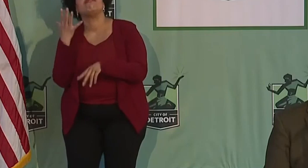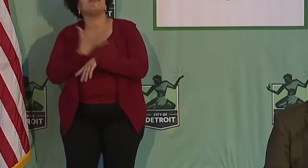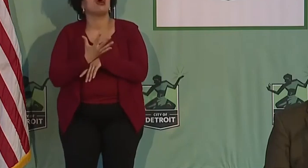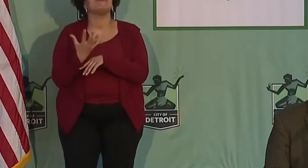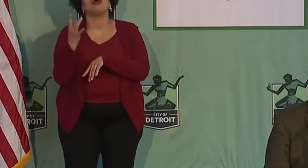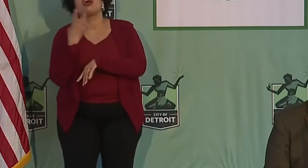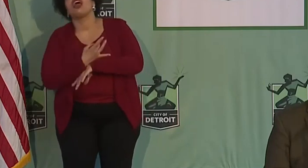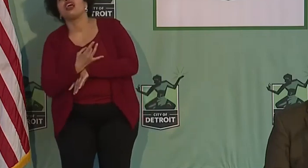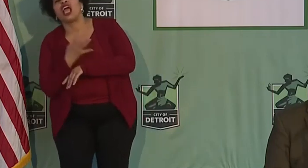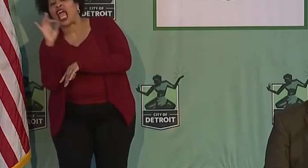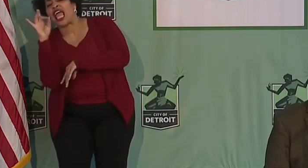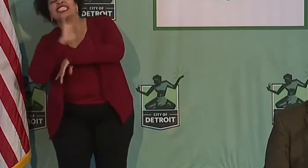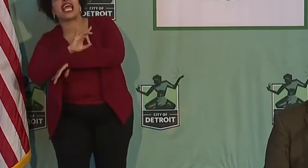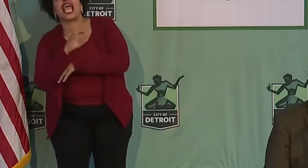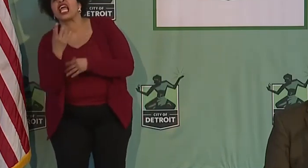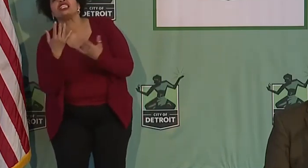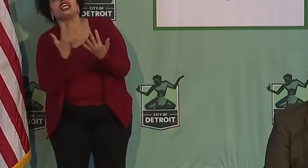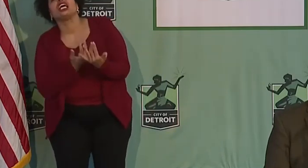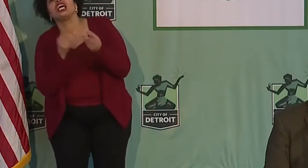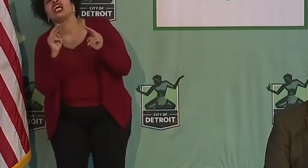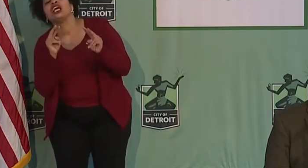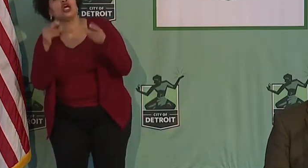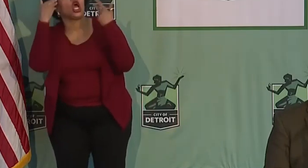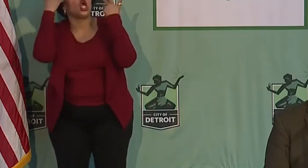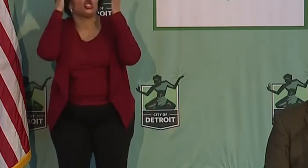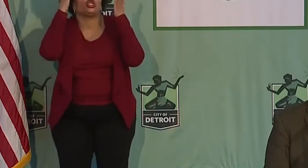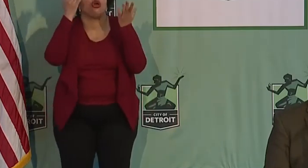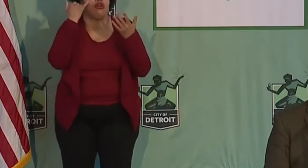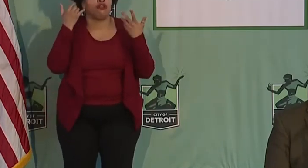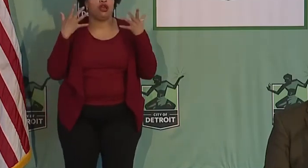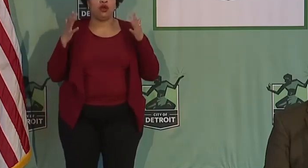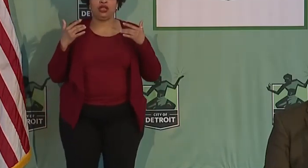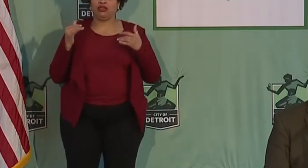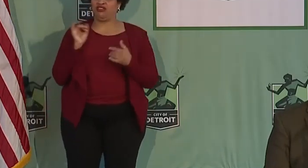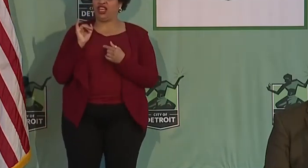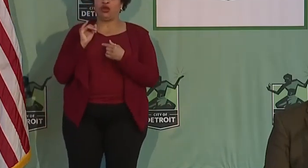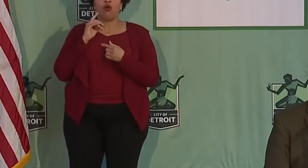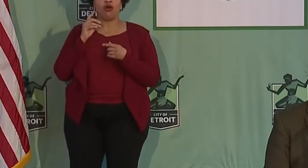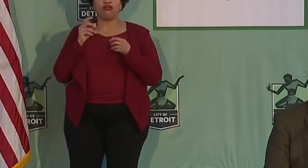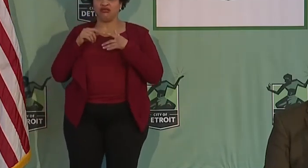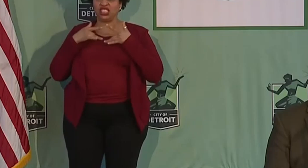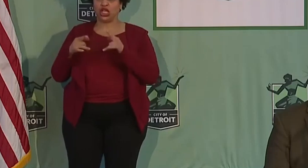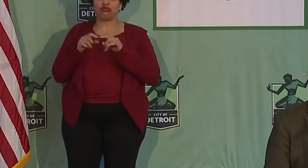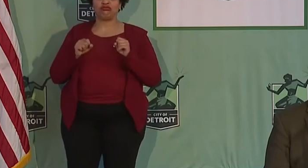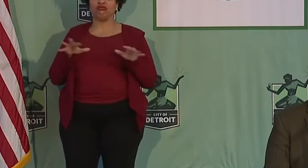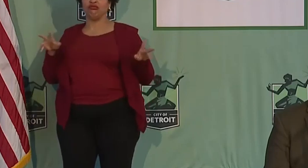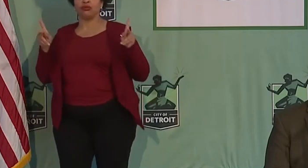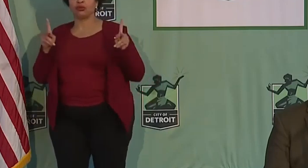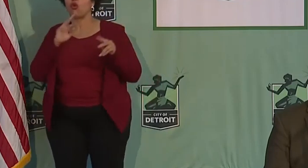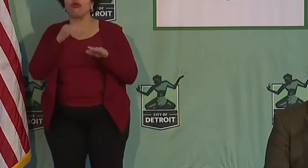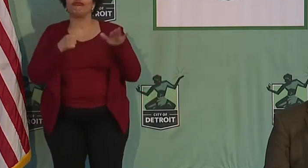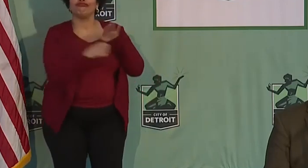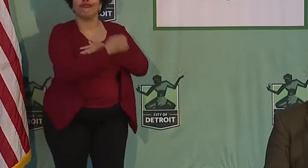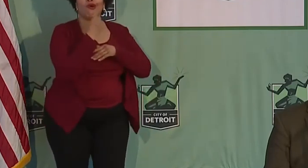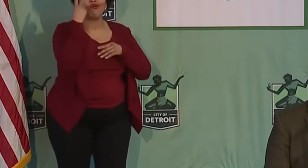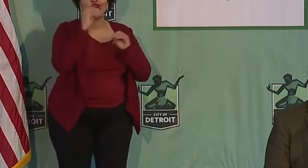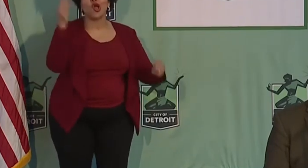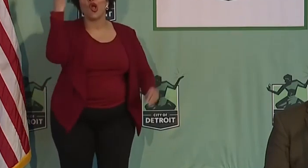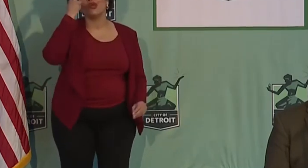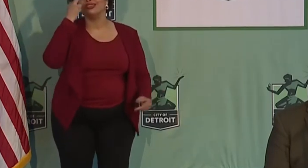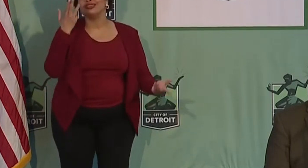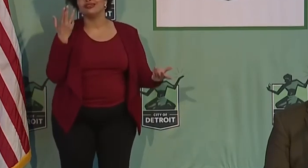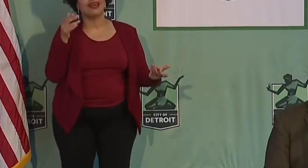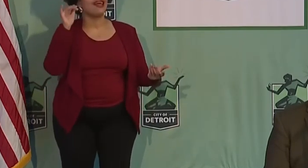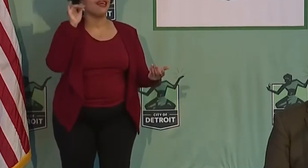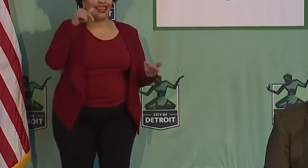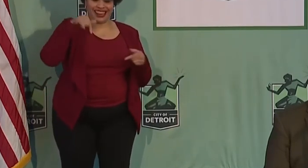know where you stand, and you don't know if you're infecting people or if you're quarantined unnecessarily. This